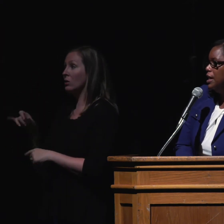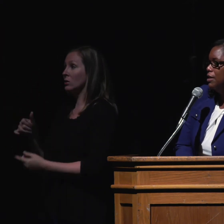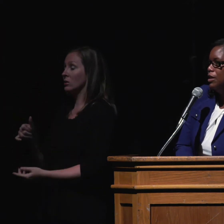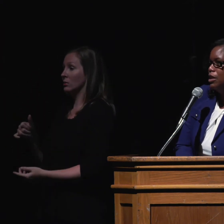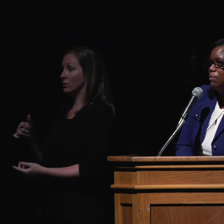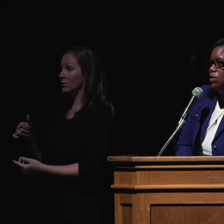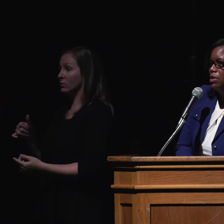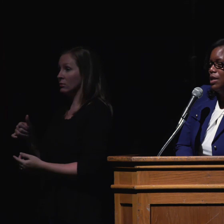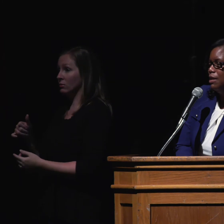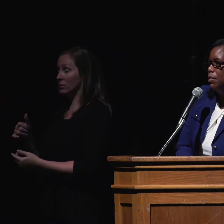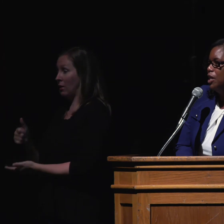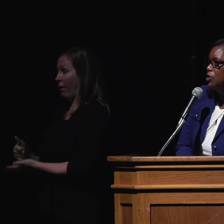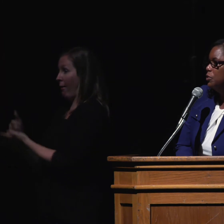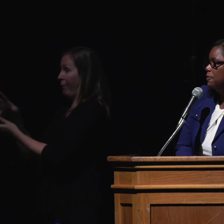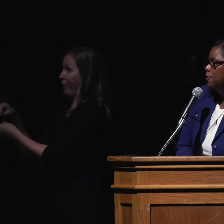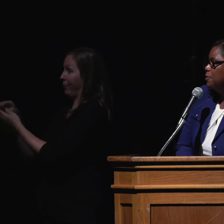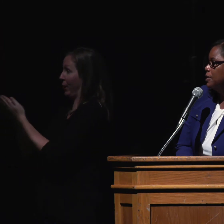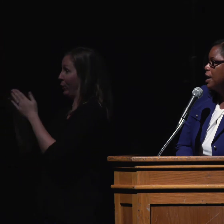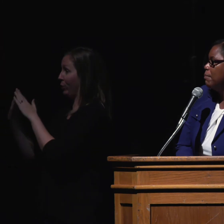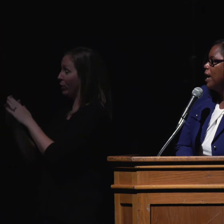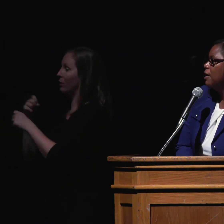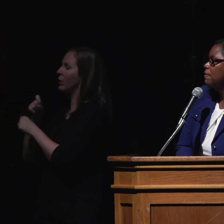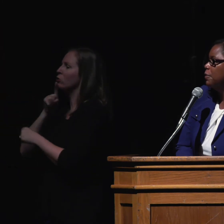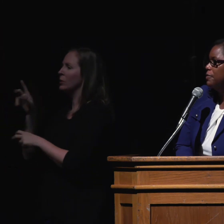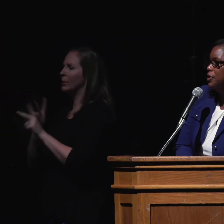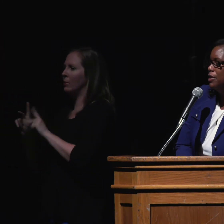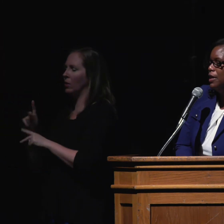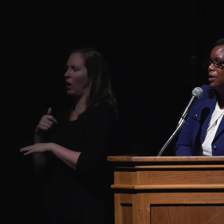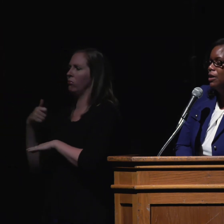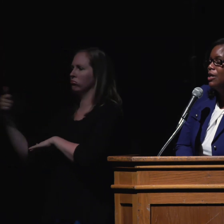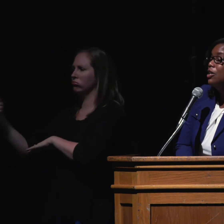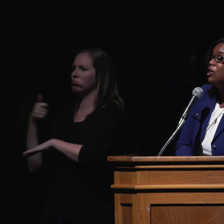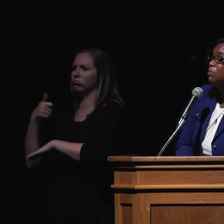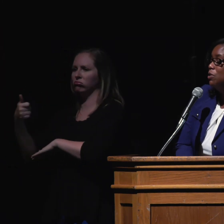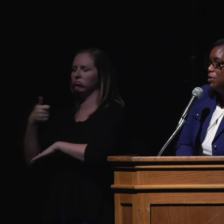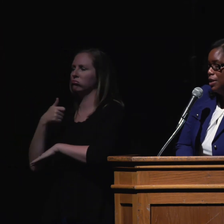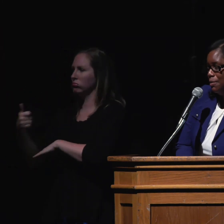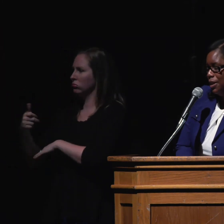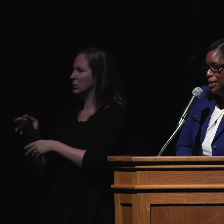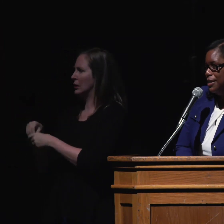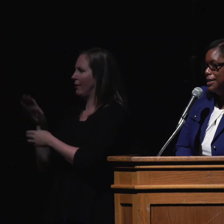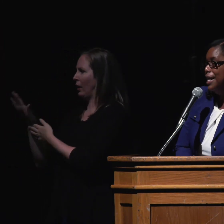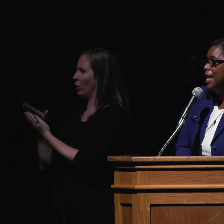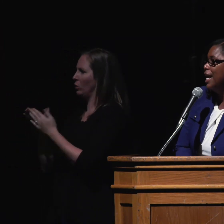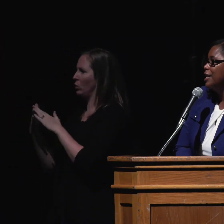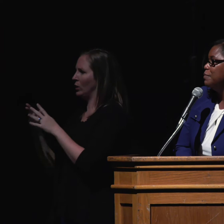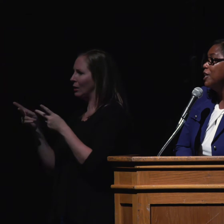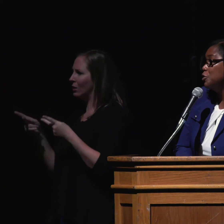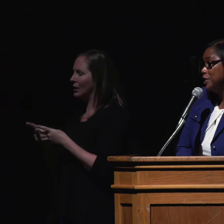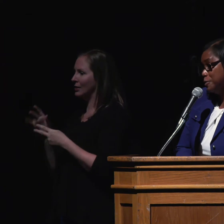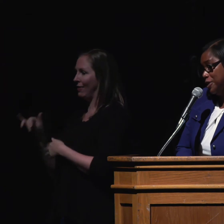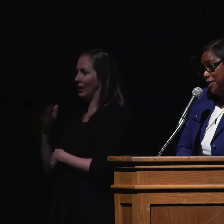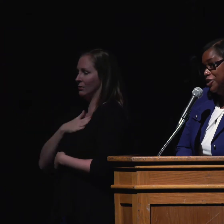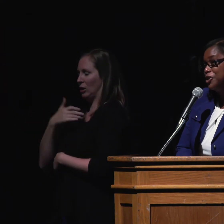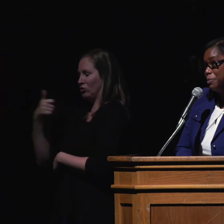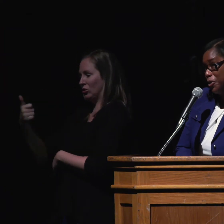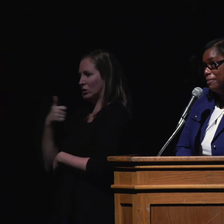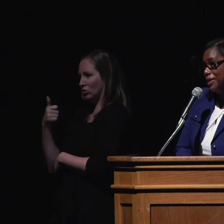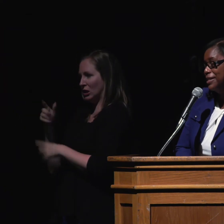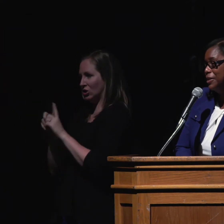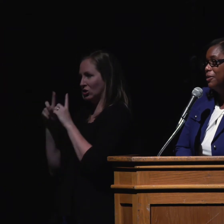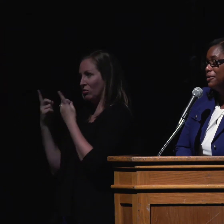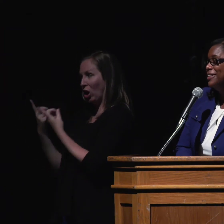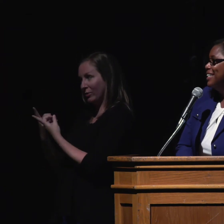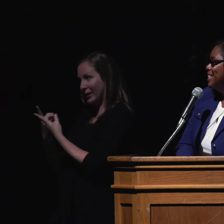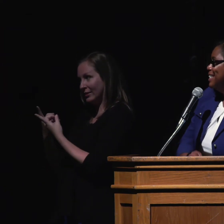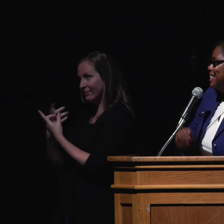held it down in the community and made sure folks got back and forth to their community places, and that is my transportation